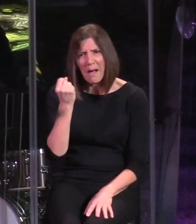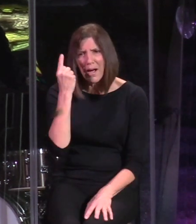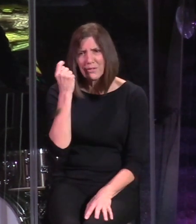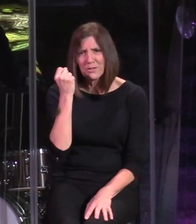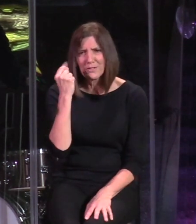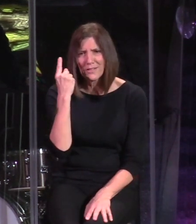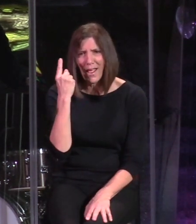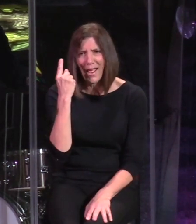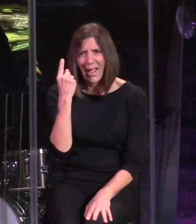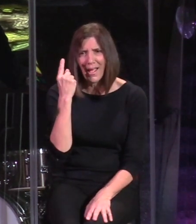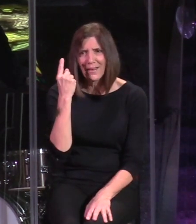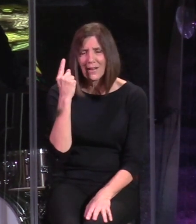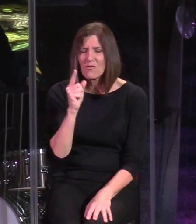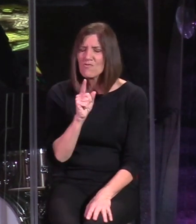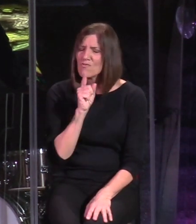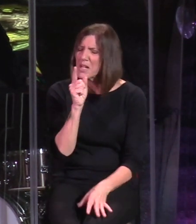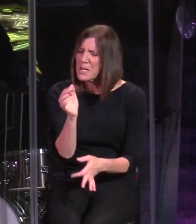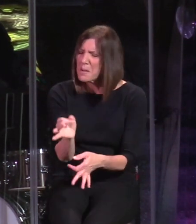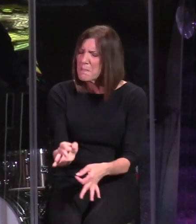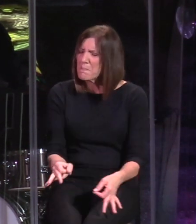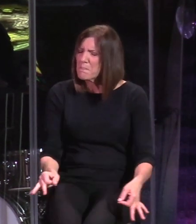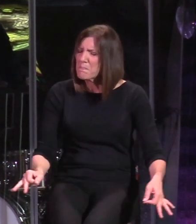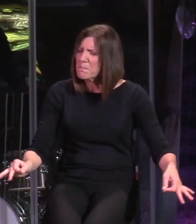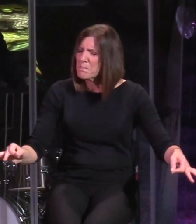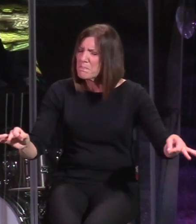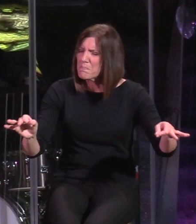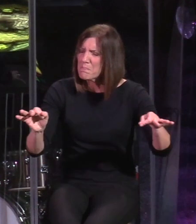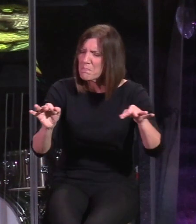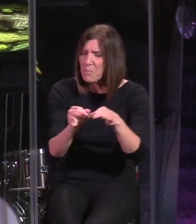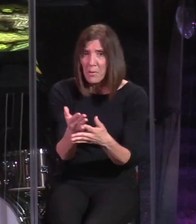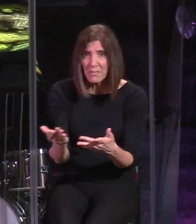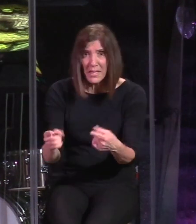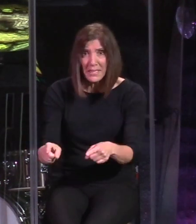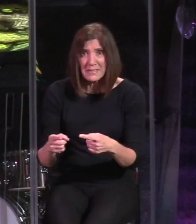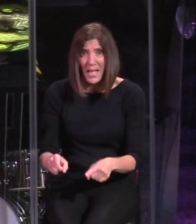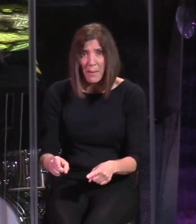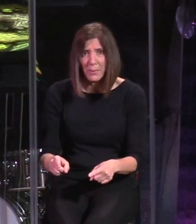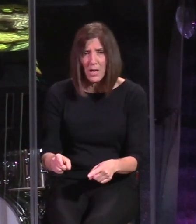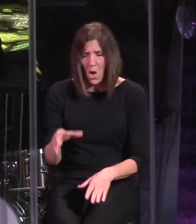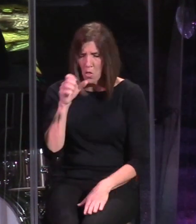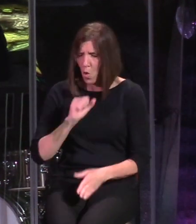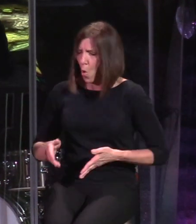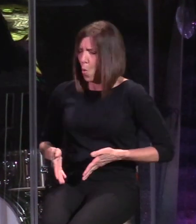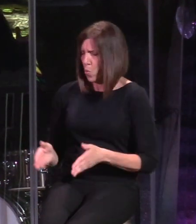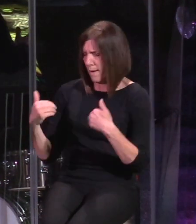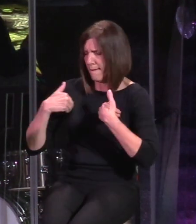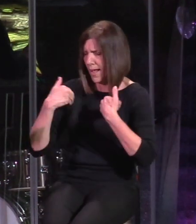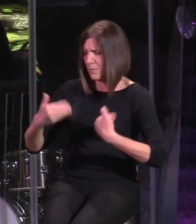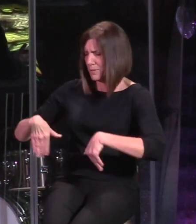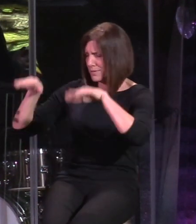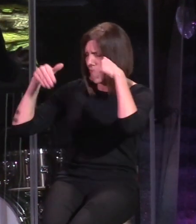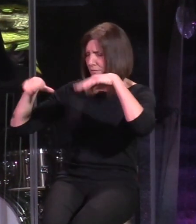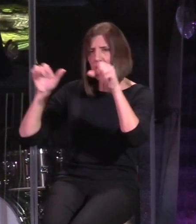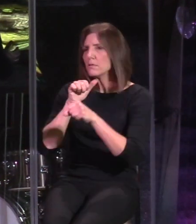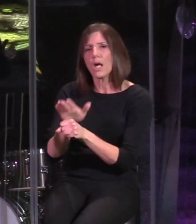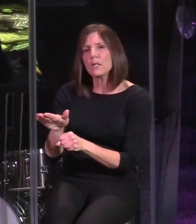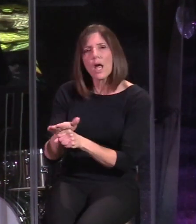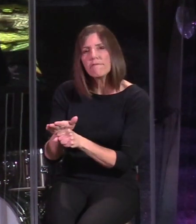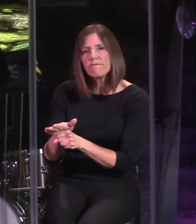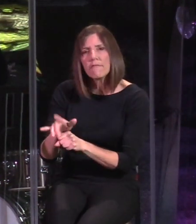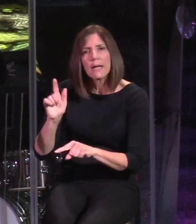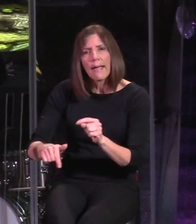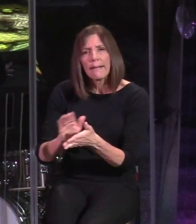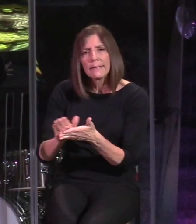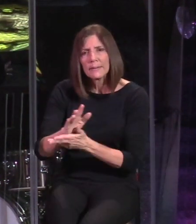significant has happened. And while the old way of doing things with the animal sacrifices couldn't suffice for cleaning the people